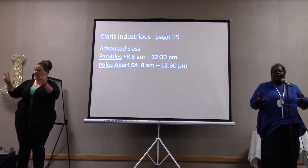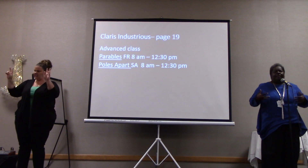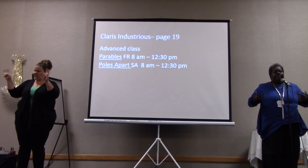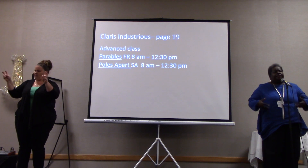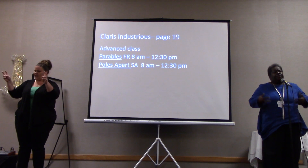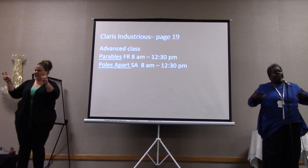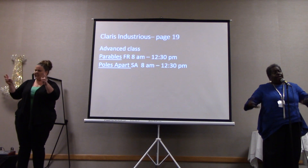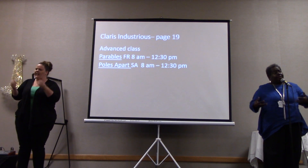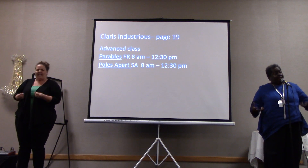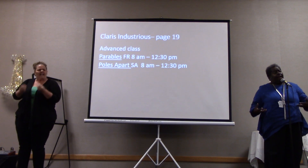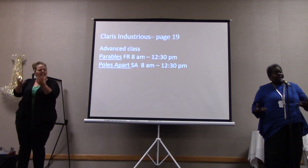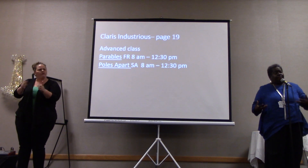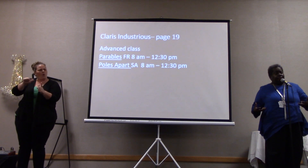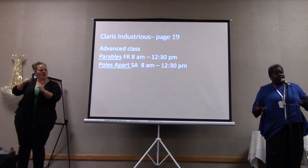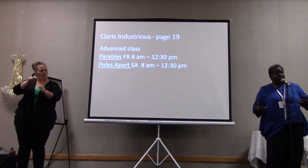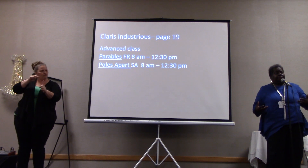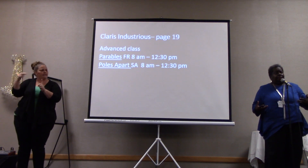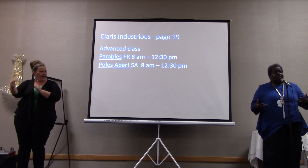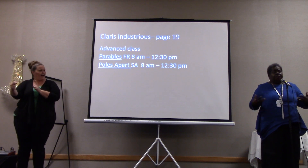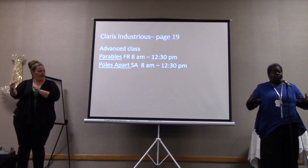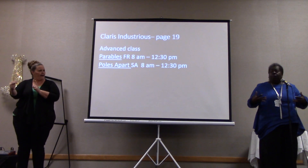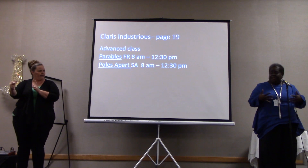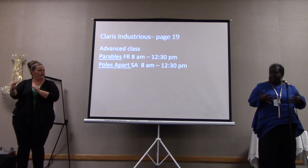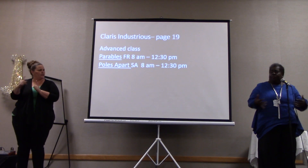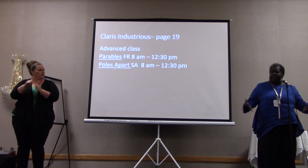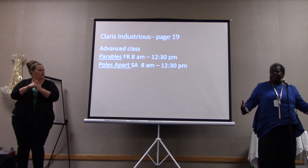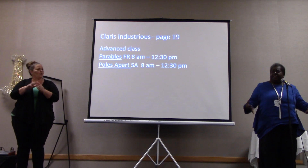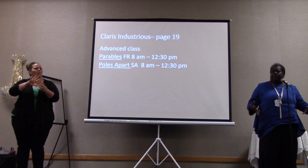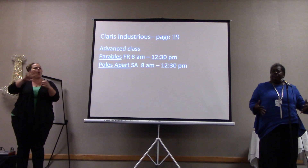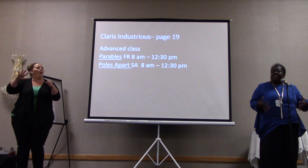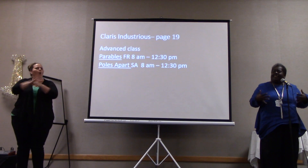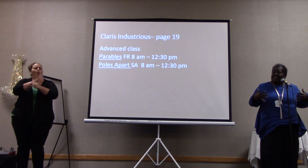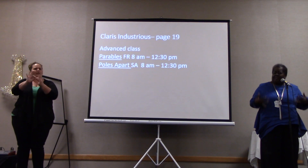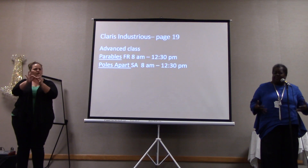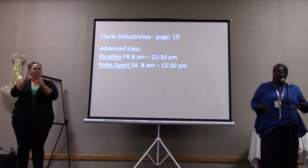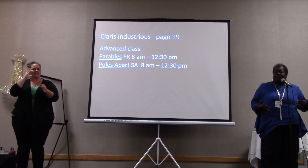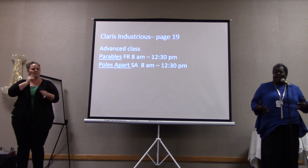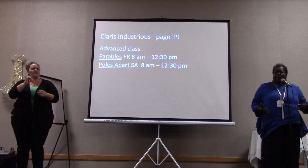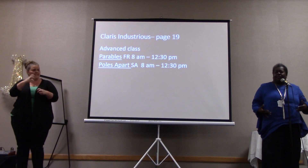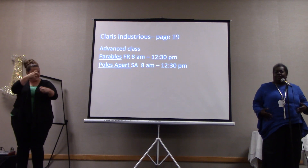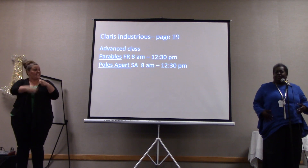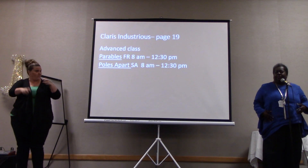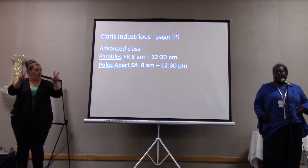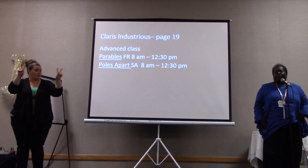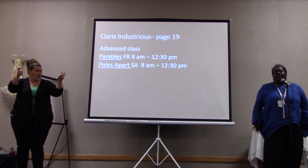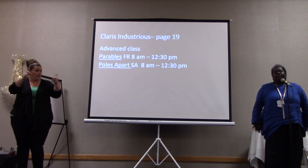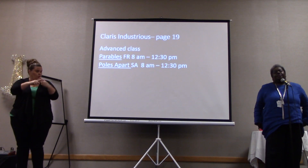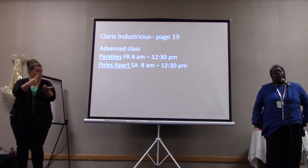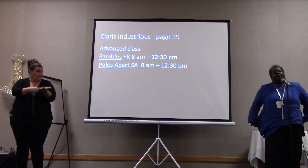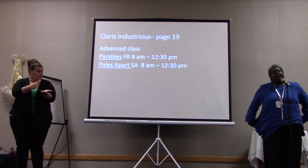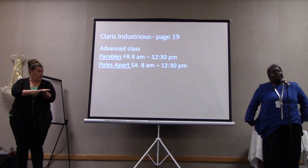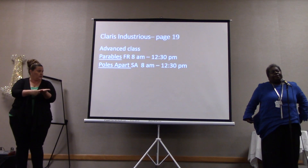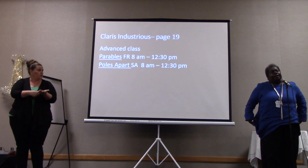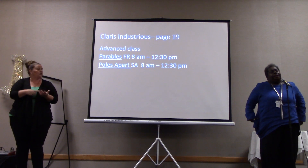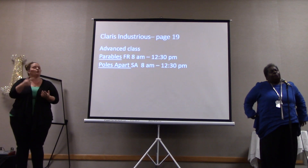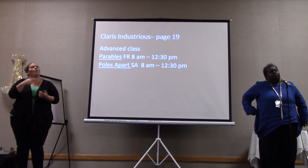It kind of gives you another side to the whole interpreting experience. It's a difficult topic to do. And